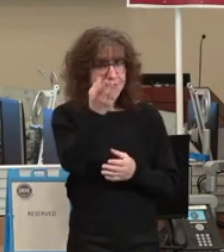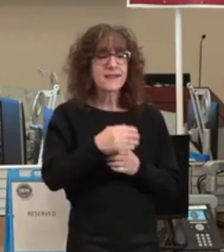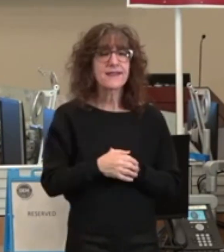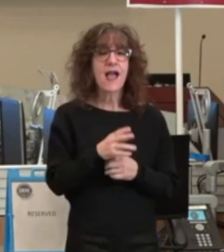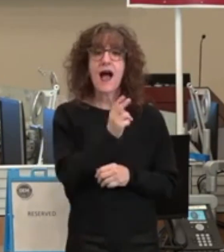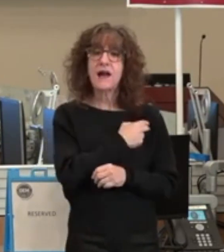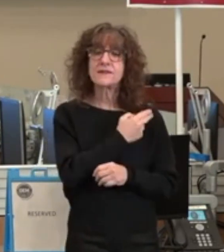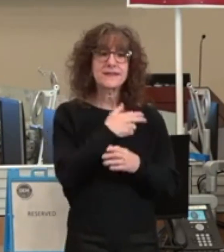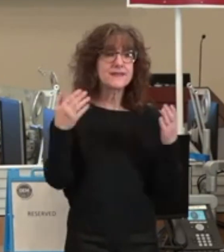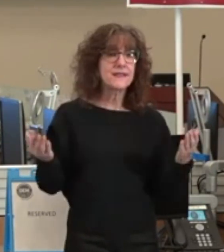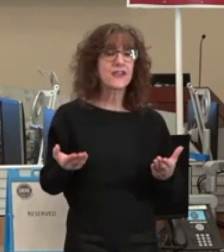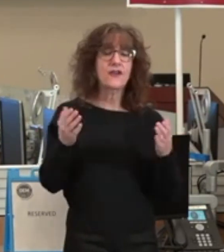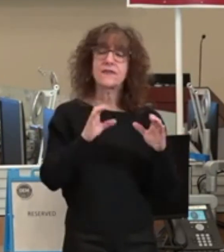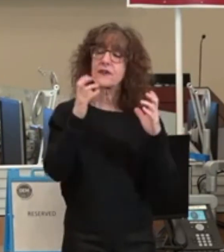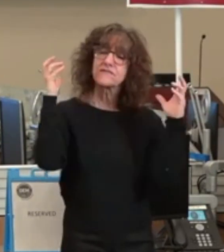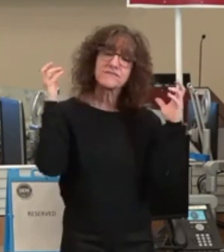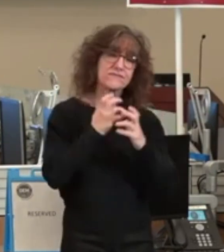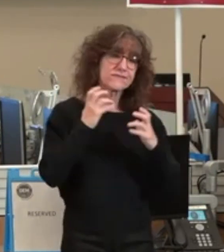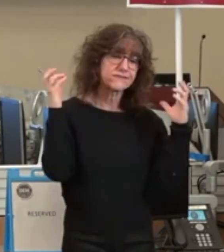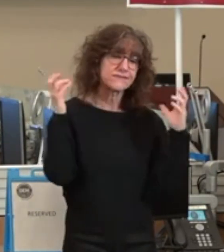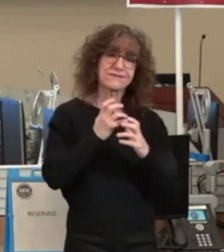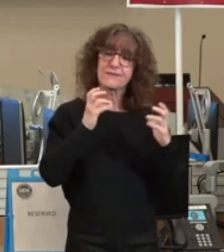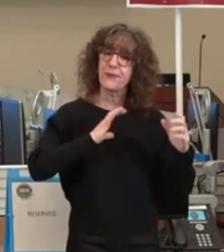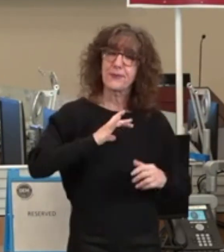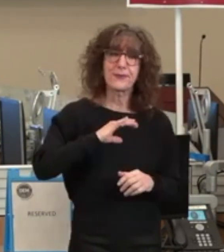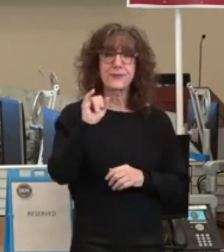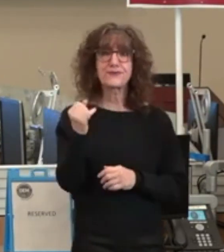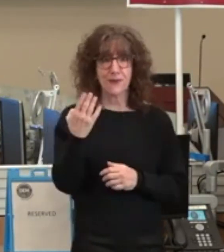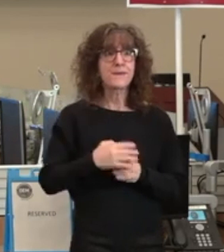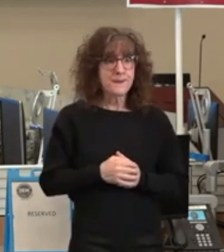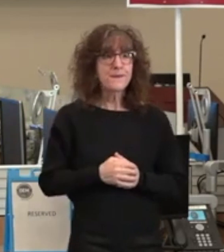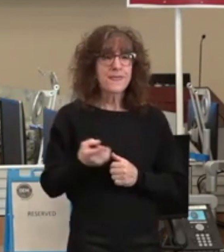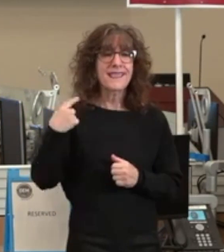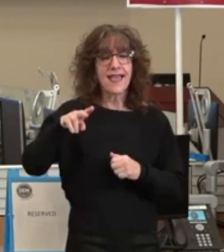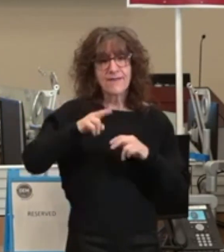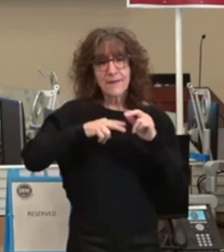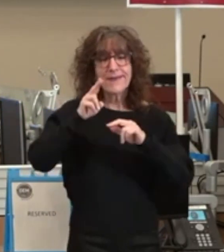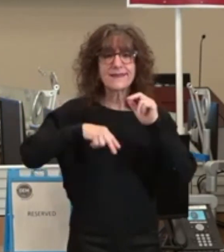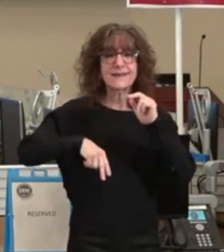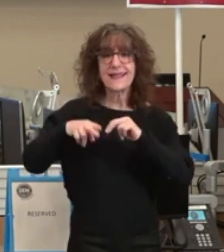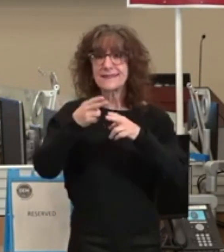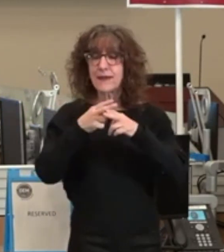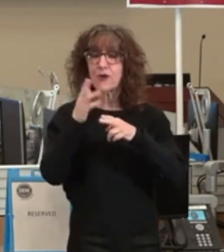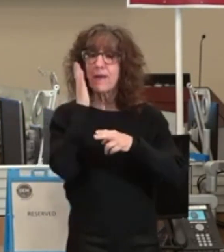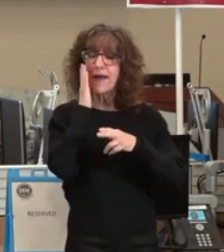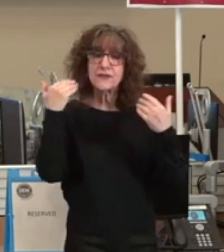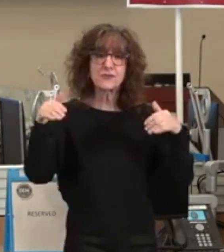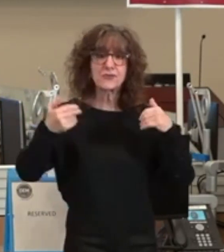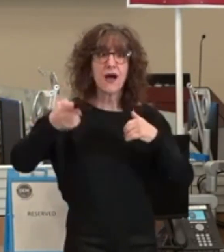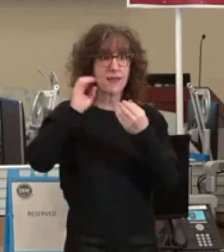The hospitals in the county have done an amazing job. They have built up their temporary bed space to historic